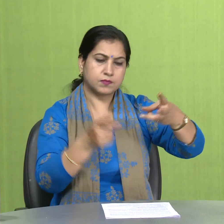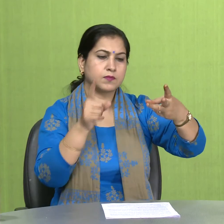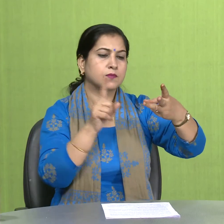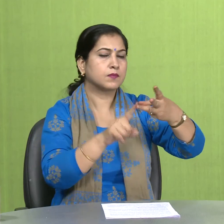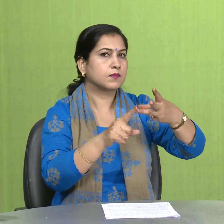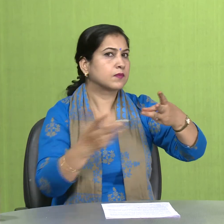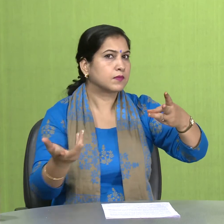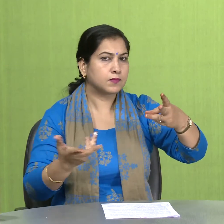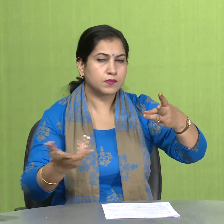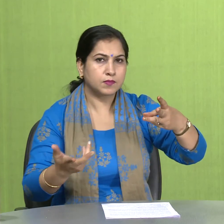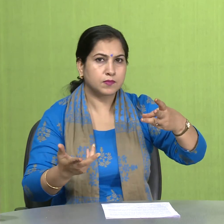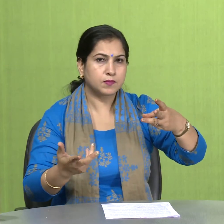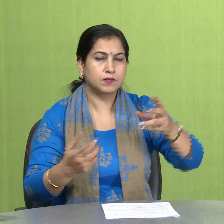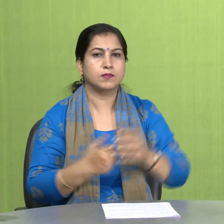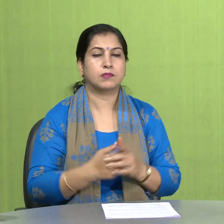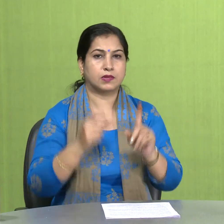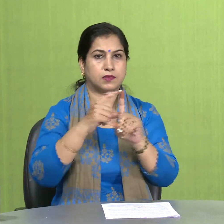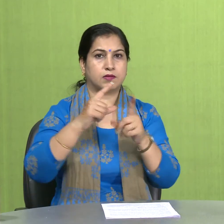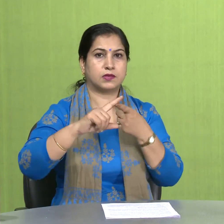The third was Deputy Ministers.